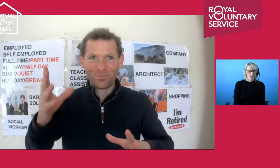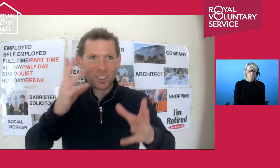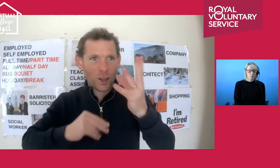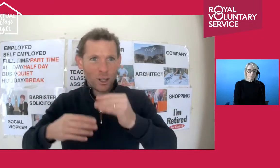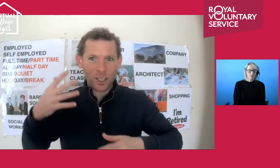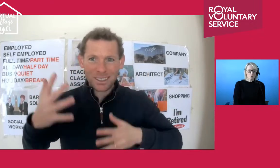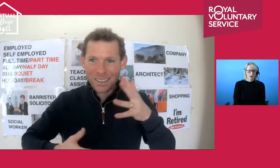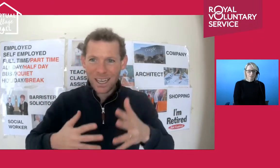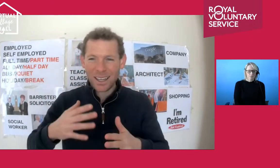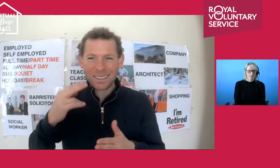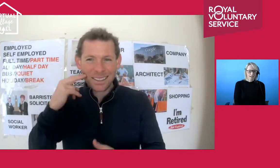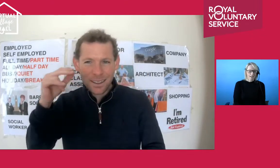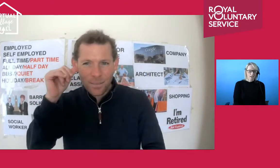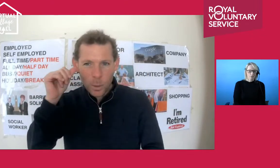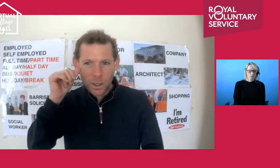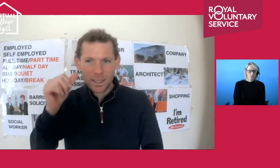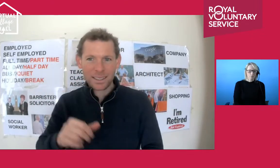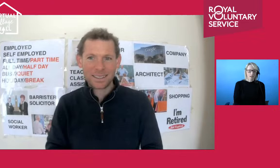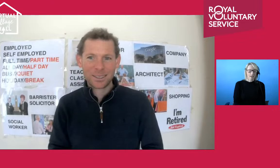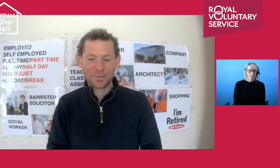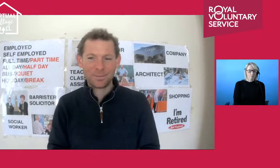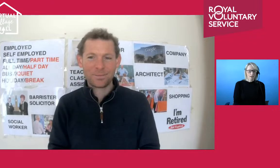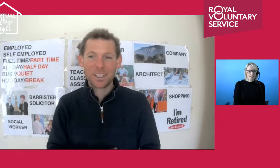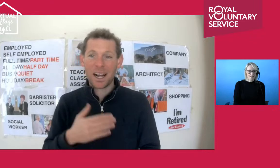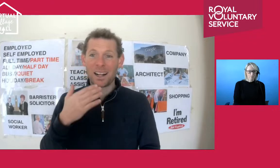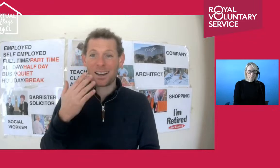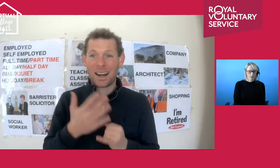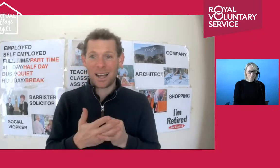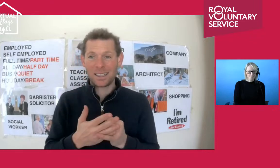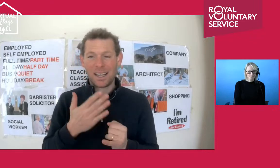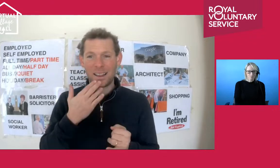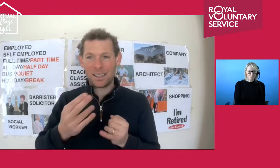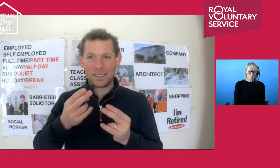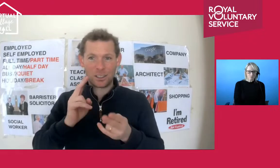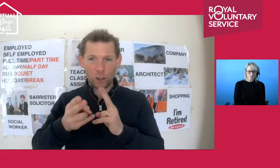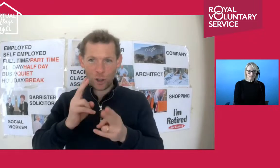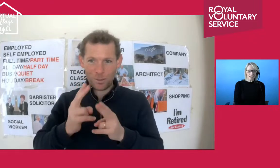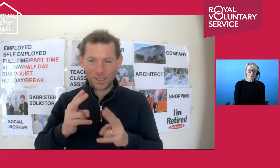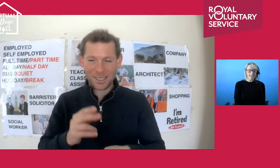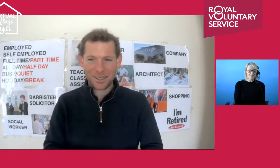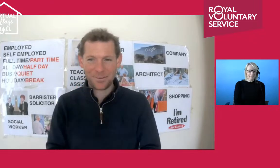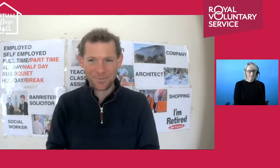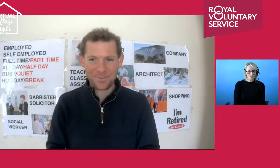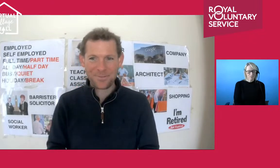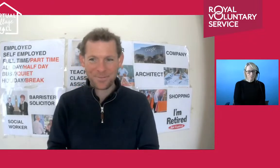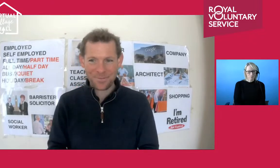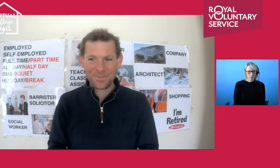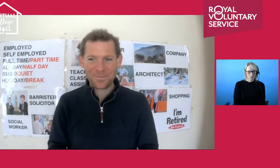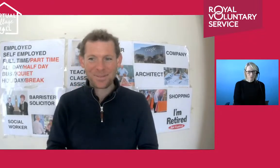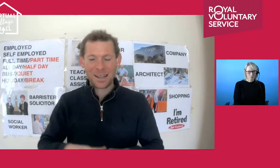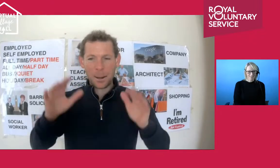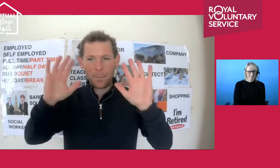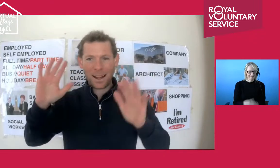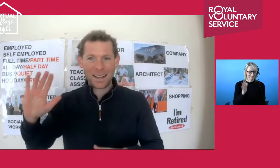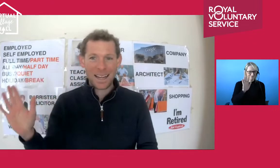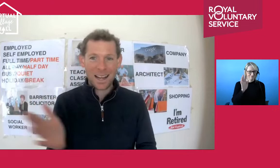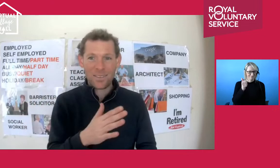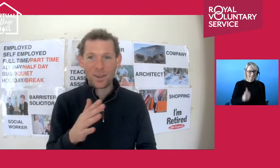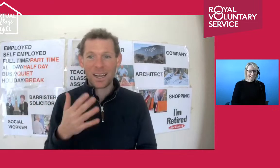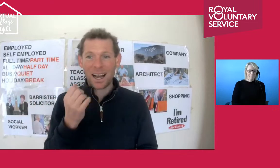to spread the awareness of sign language and deaf awareness. And lastly, thank you to the interpreter as